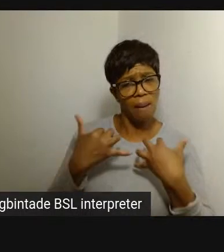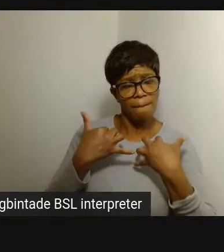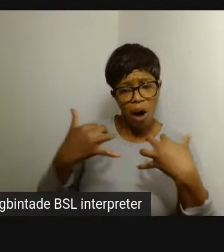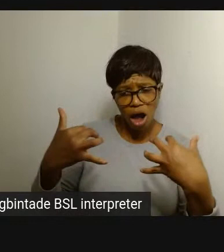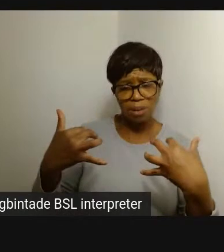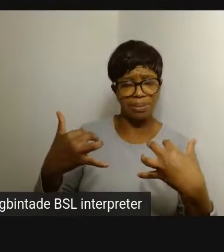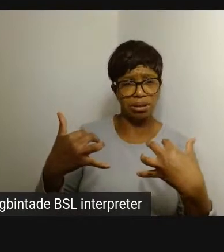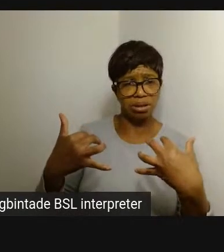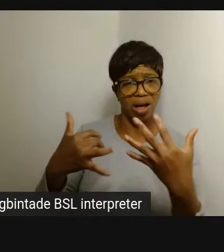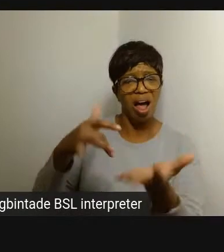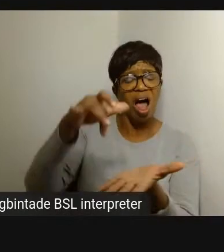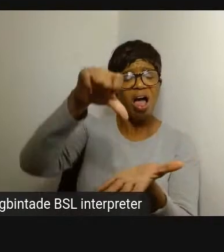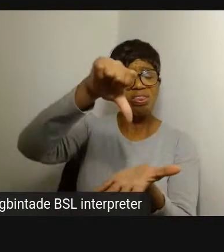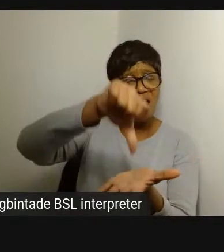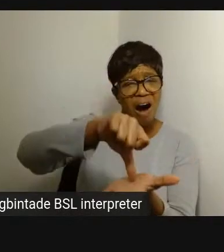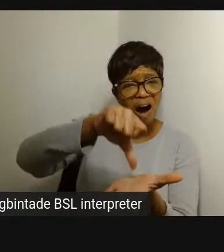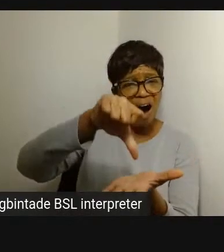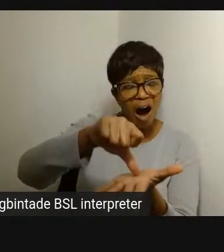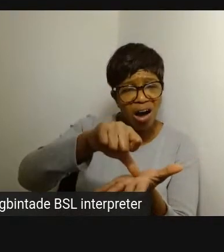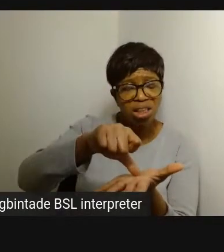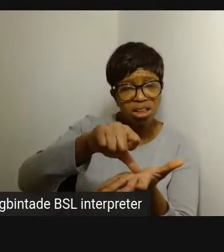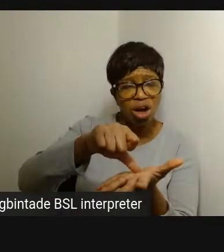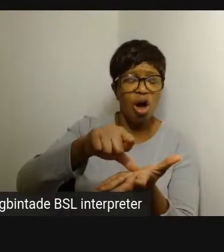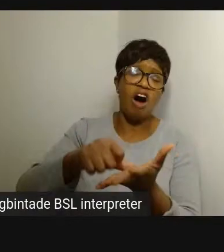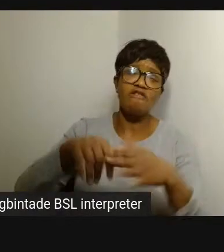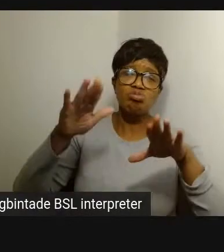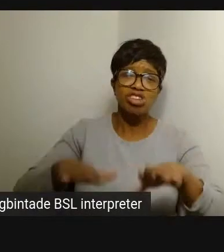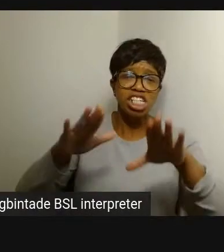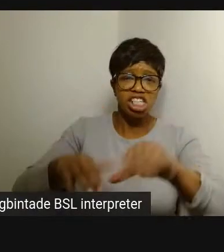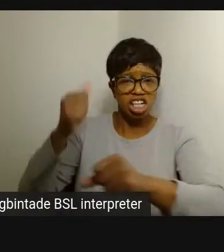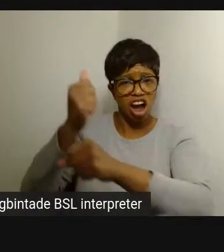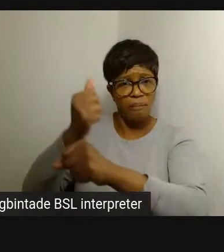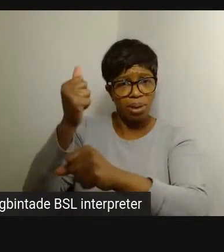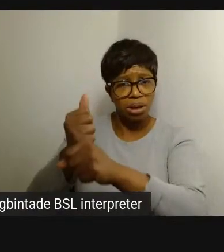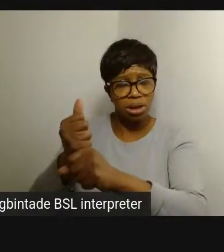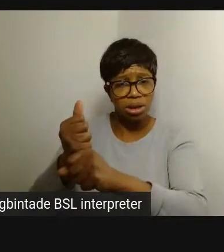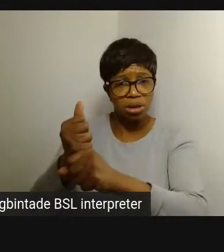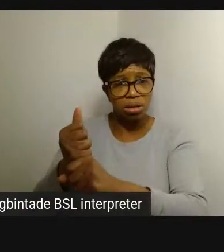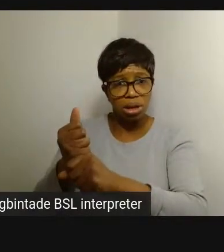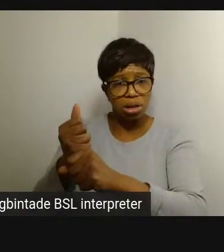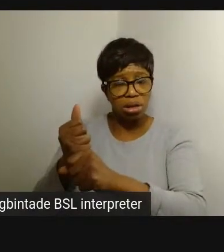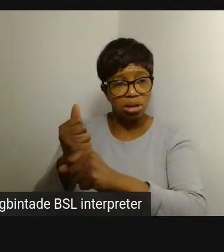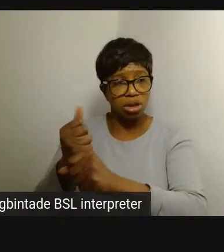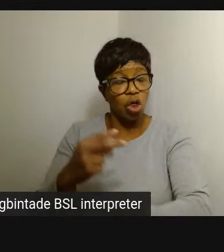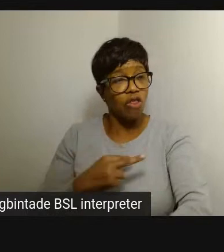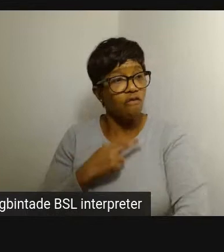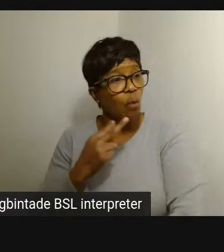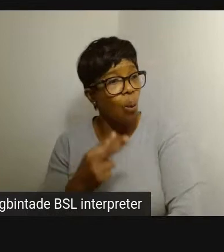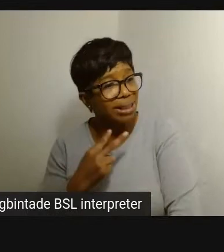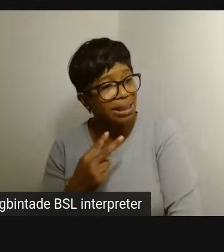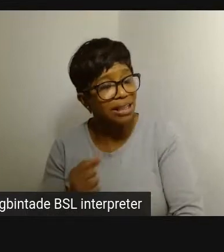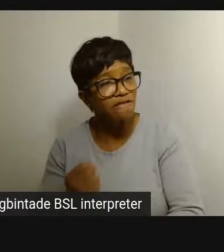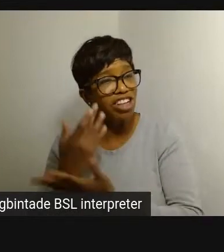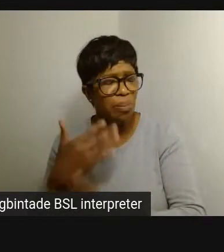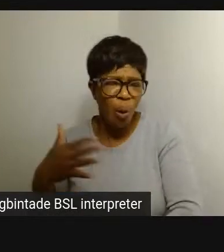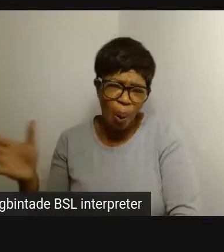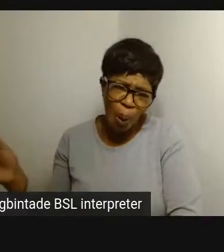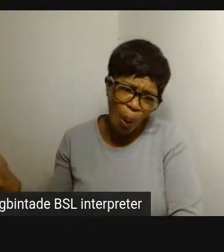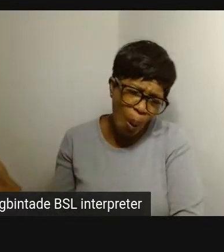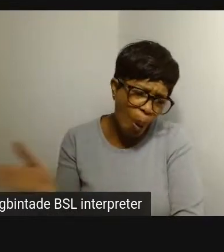and symbol of British democracy, where the voices and freedoms of every